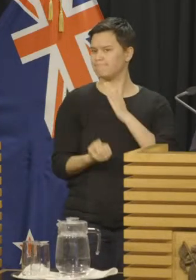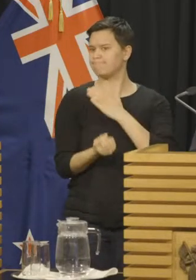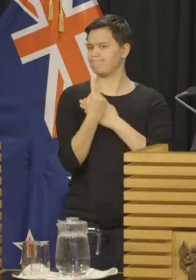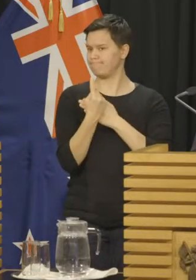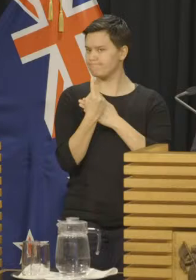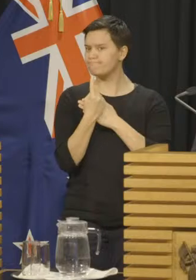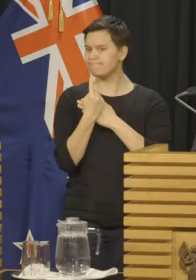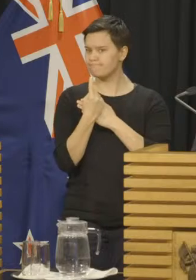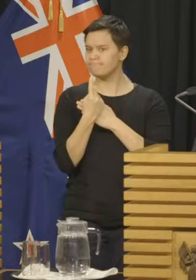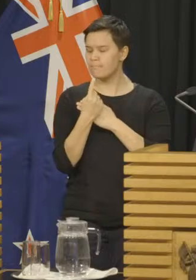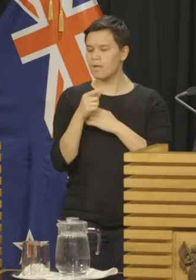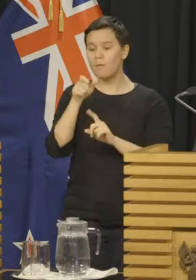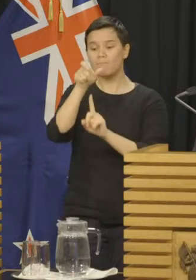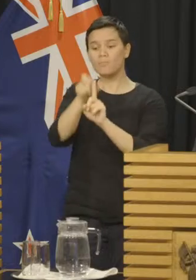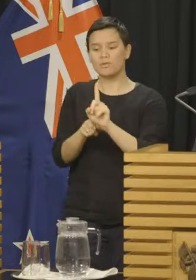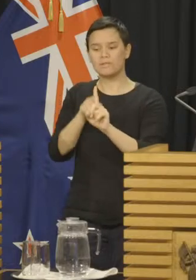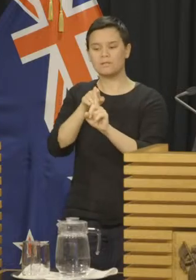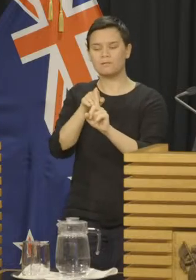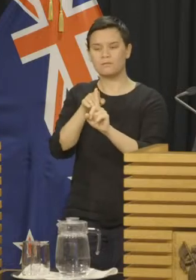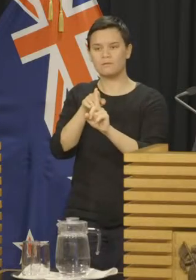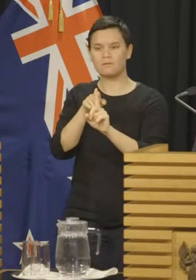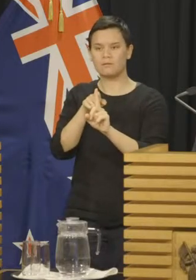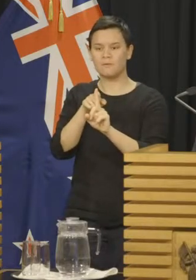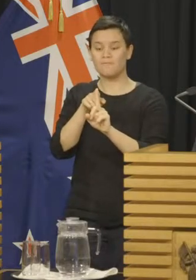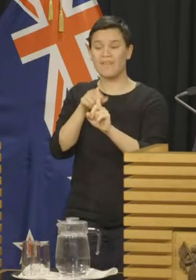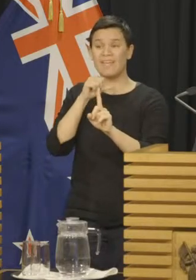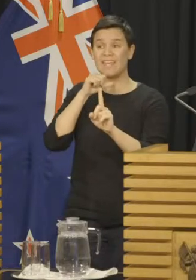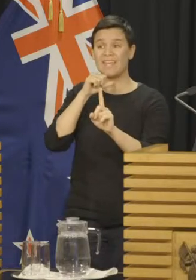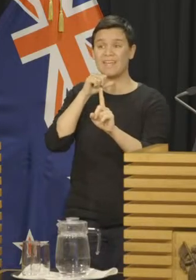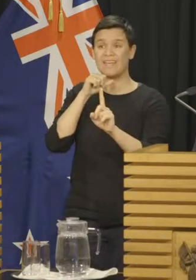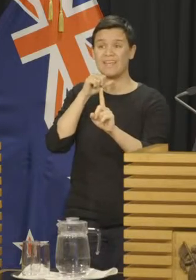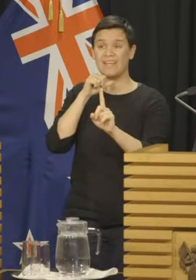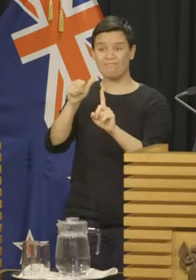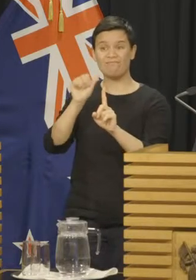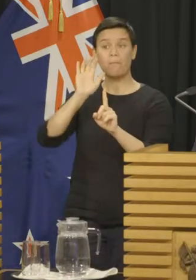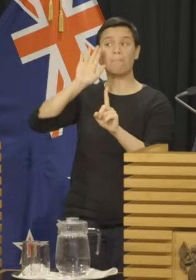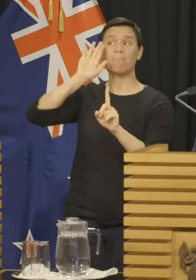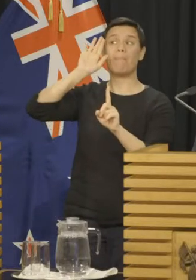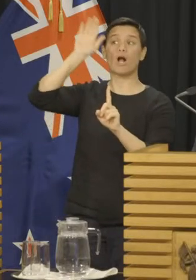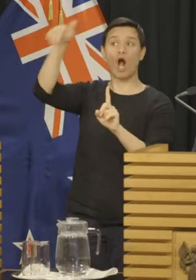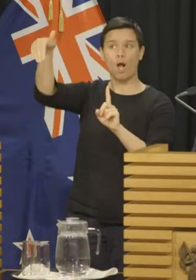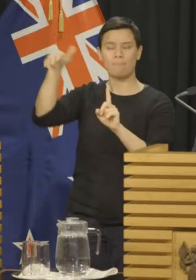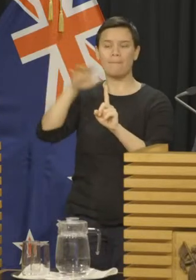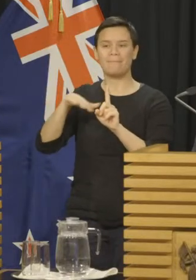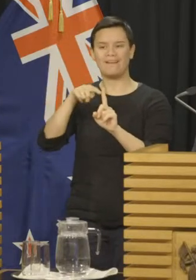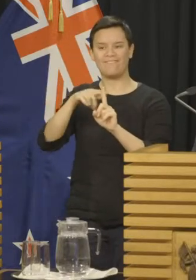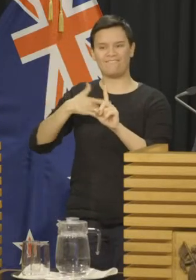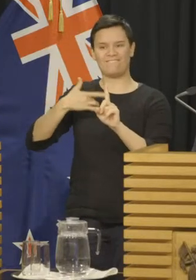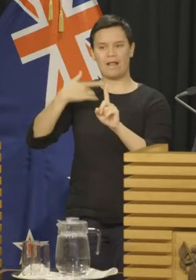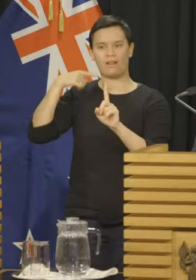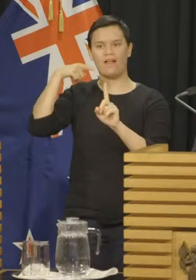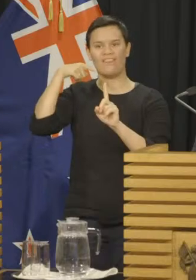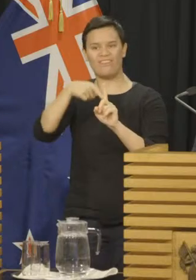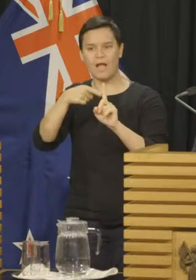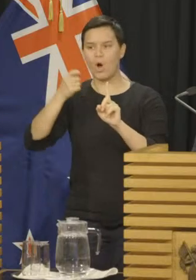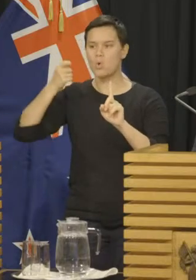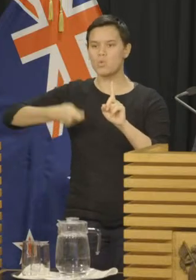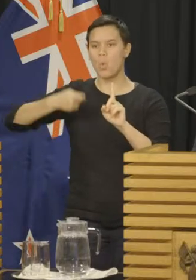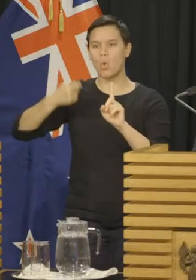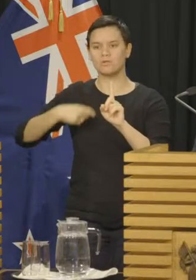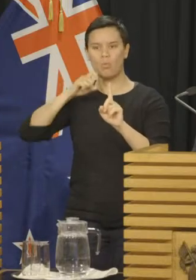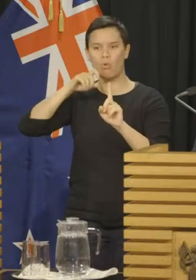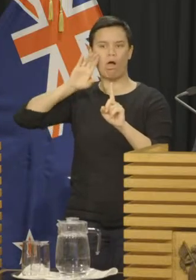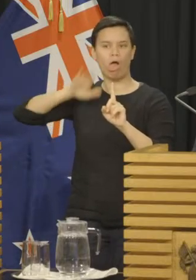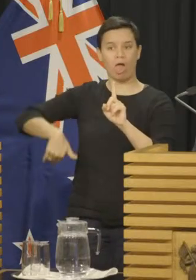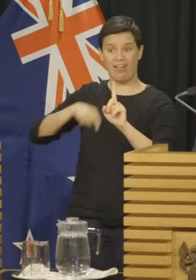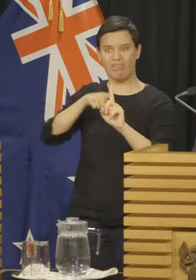was reluctance to return because of a concern that a migrant exploitation case wouldn't be heard or considered appropriately.